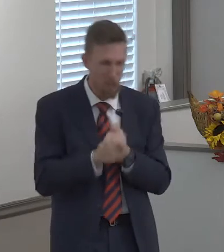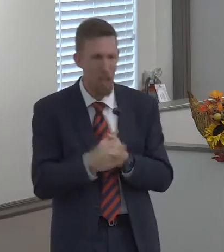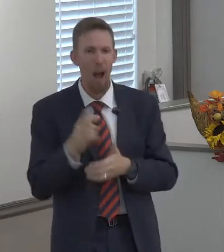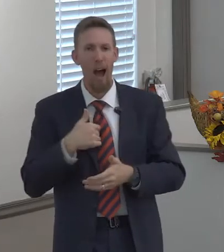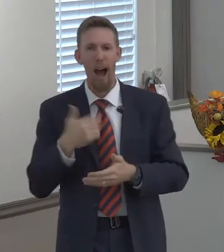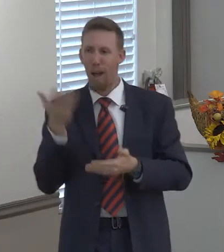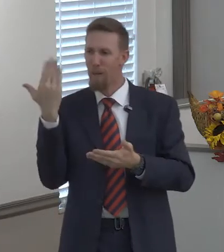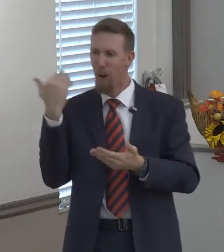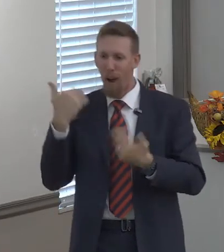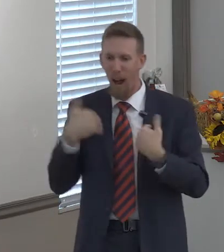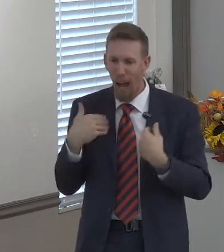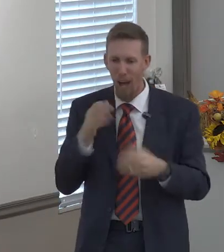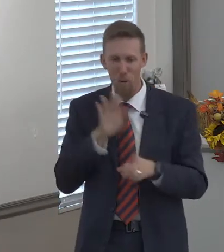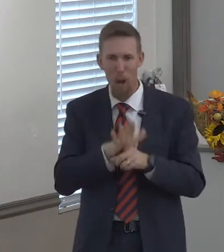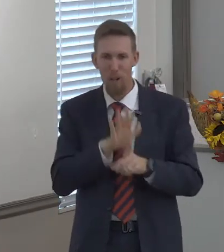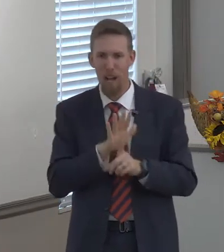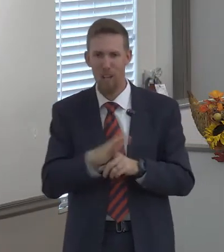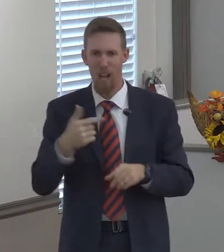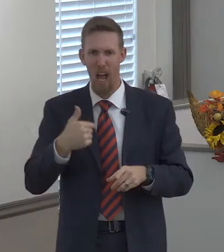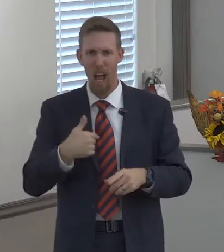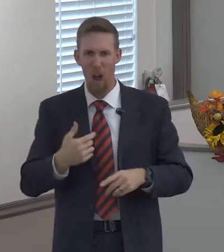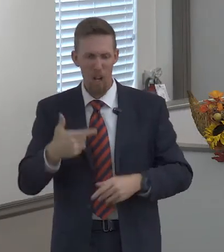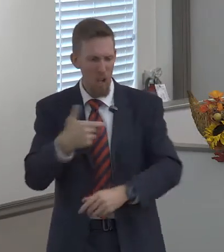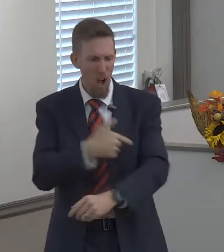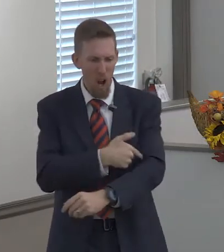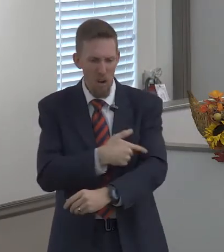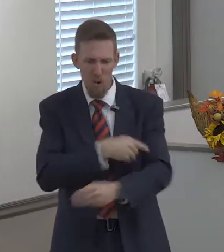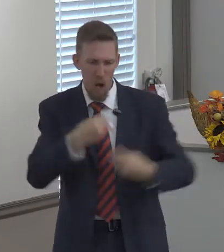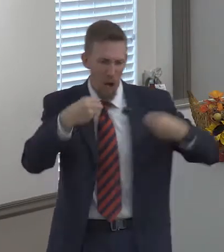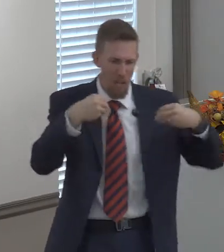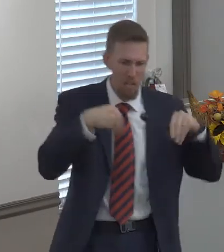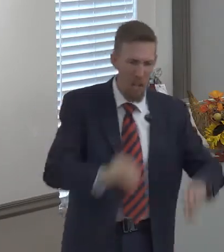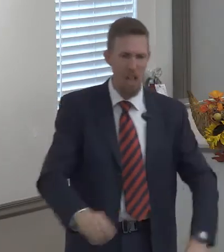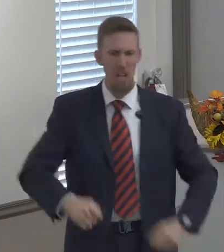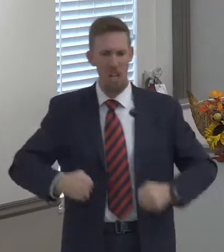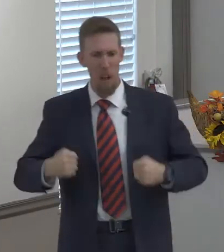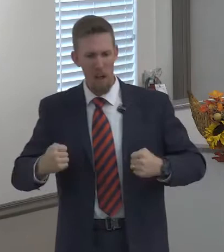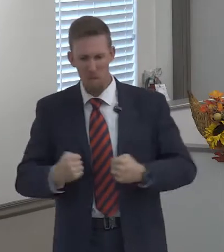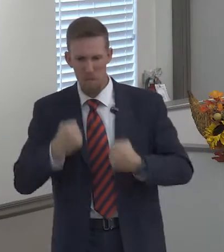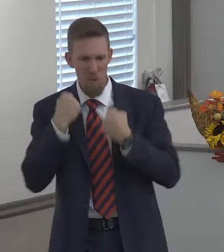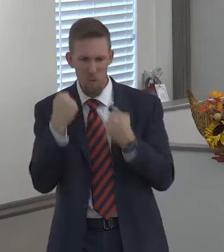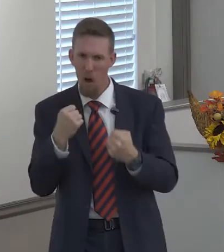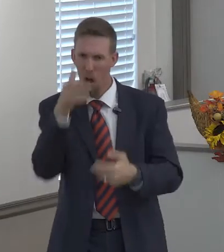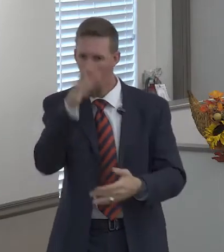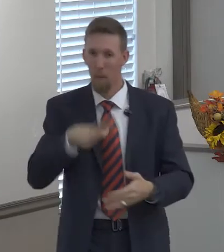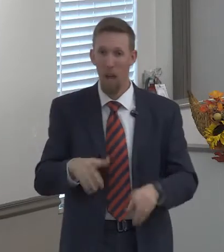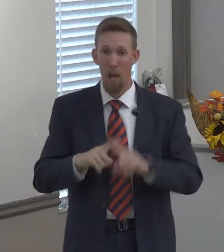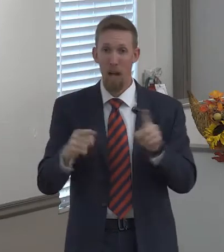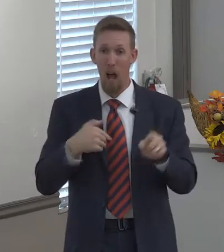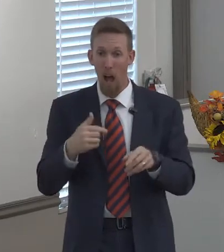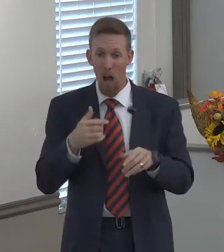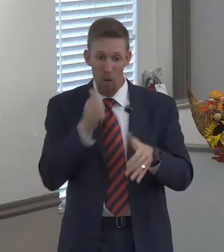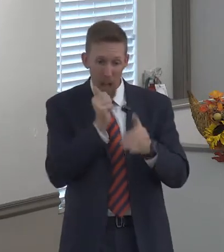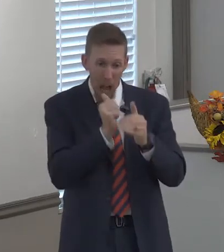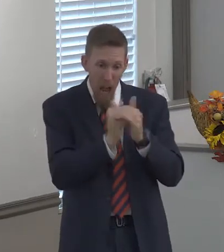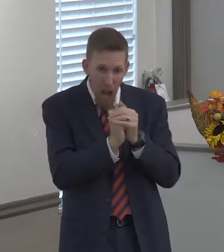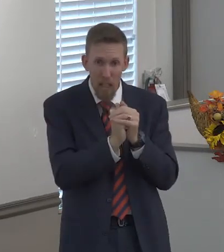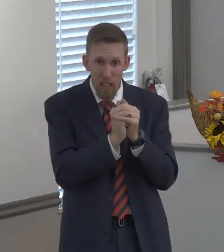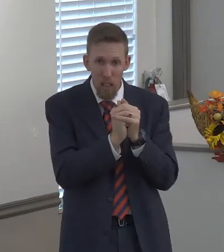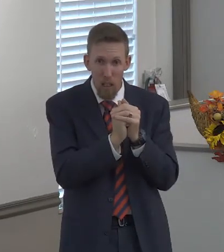And I remember one particular time, I went and I pulled the curtain back, and Mark was standing off.